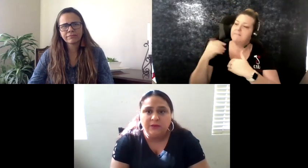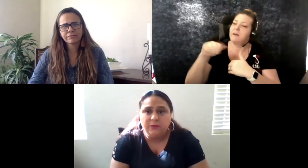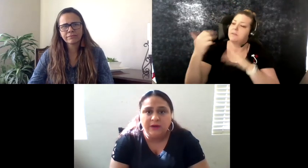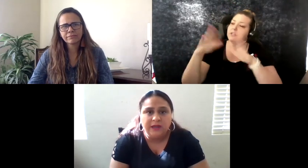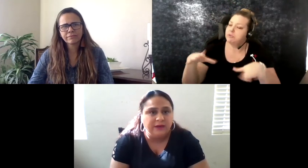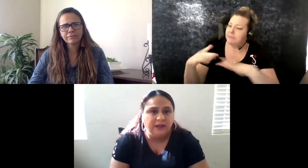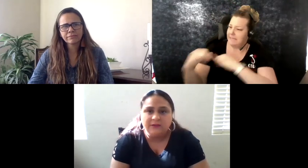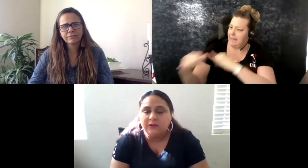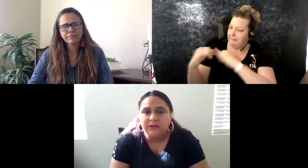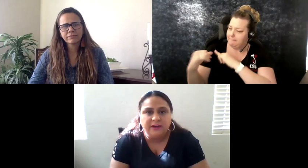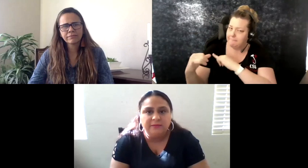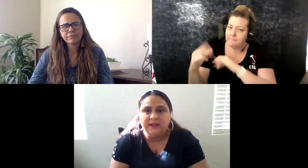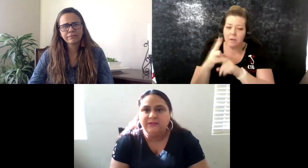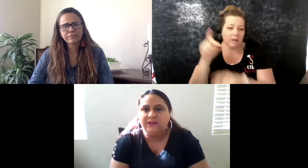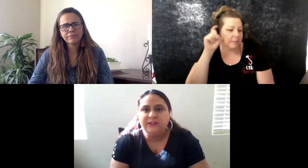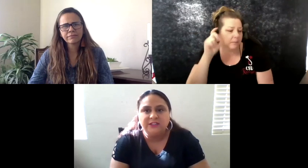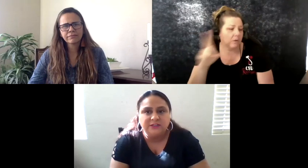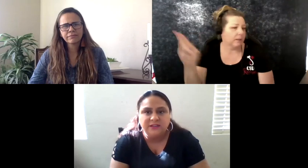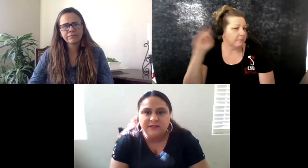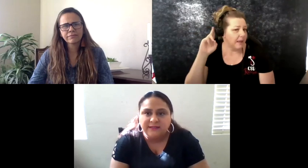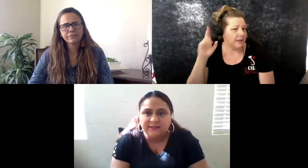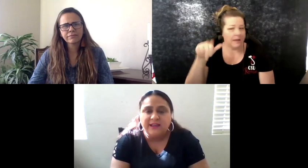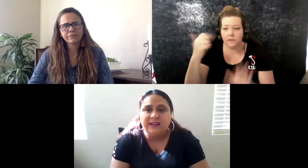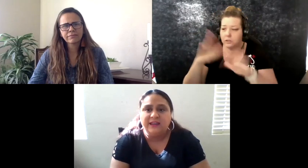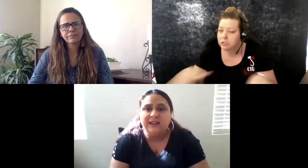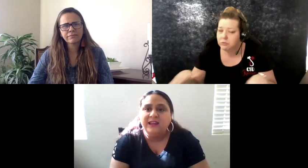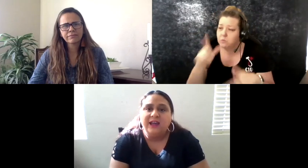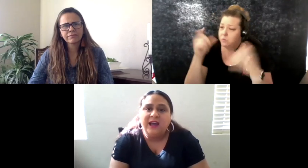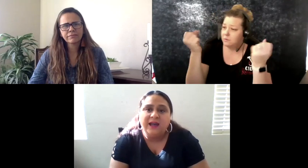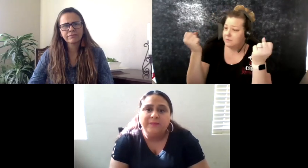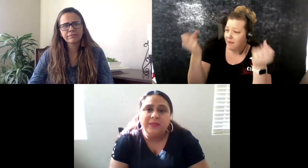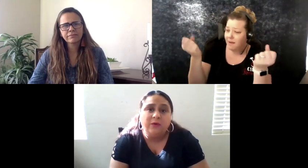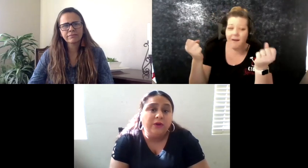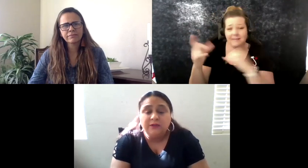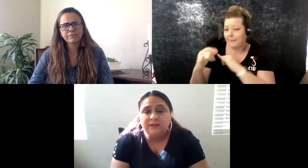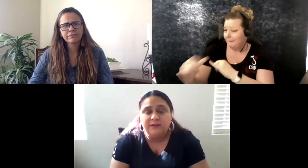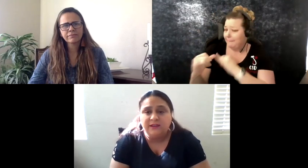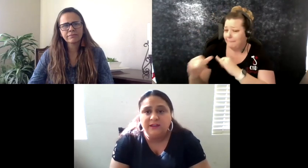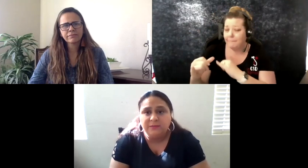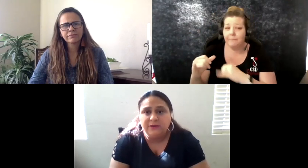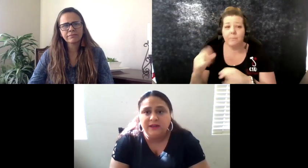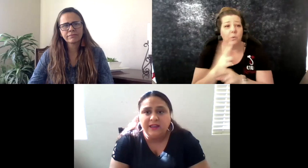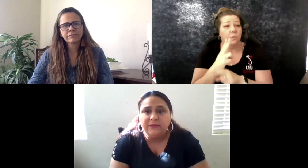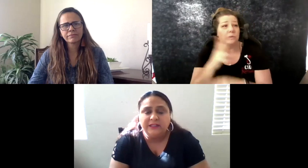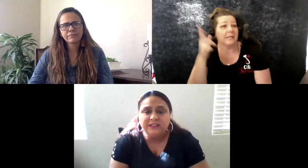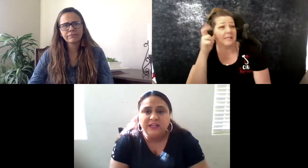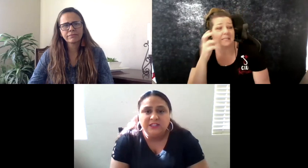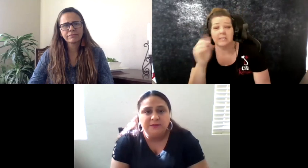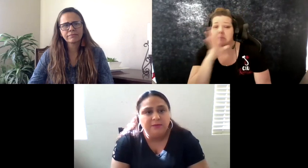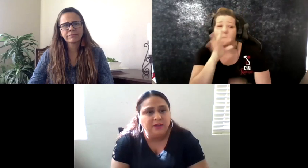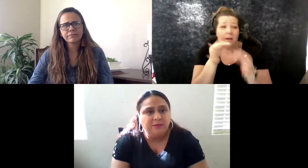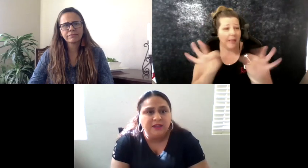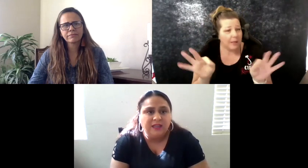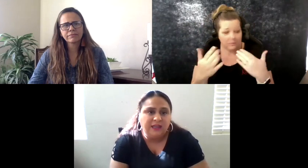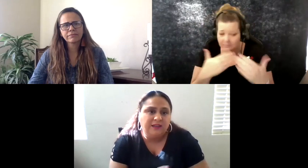children that wear hearing aids or cochlear implants, or other children that sign or use listening and spoken language to